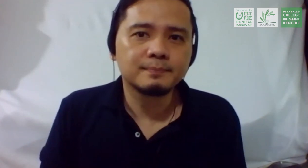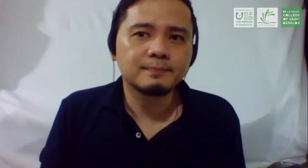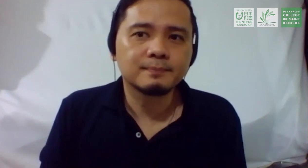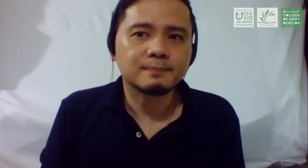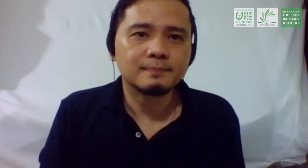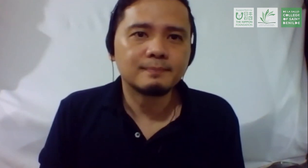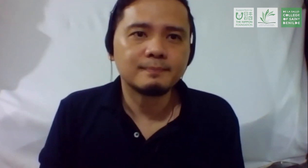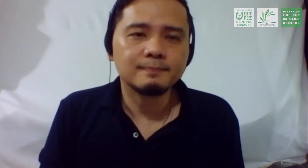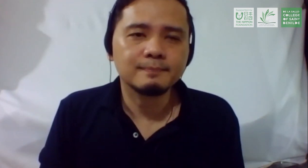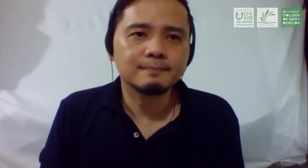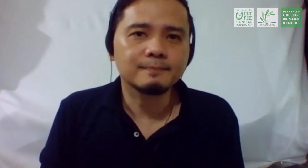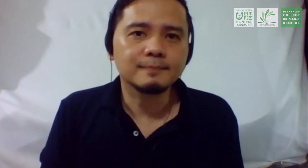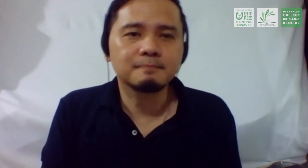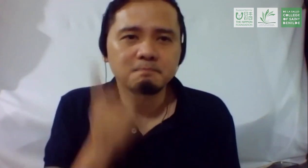So we'll see what happens.